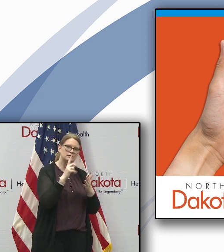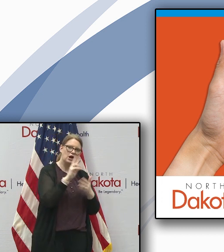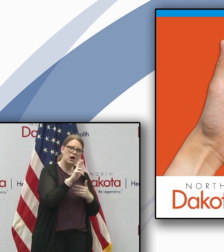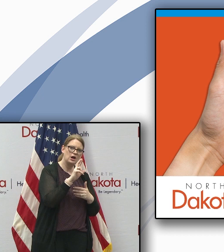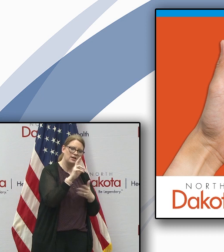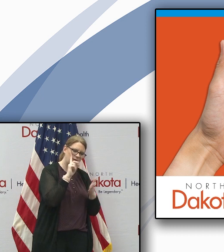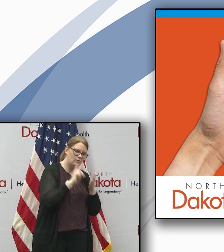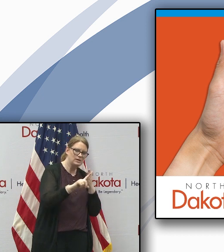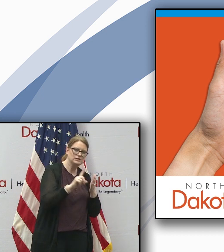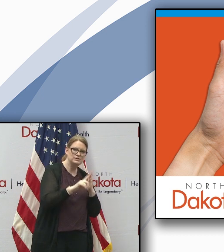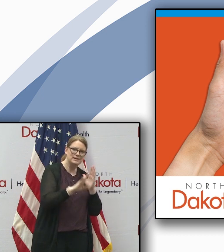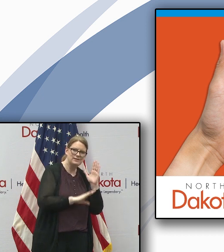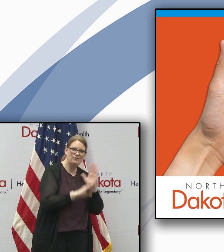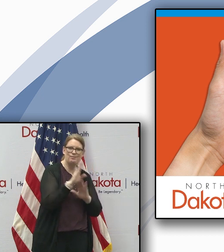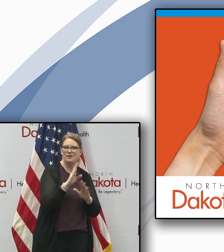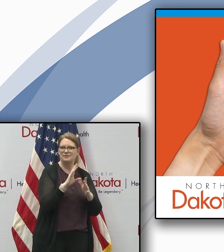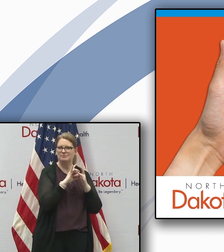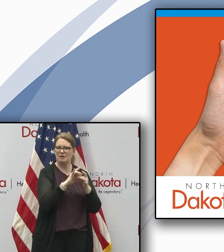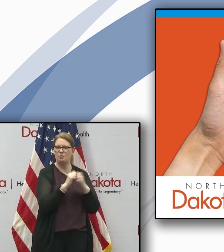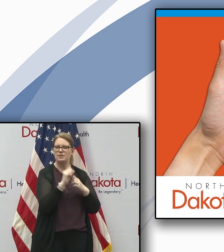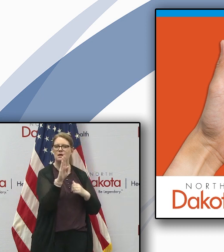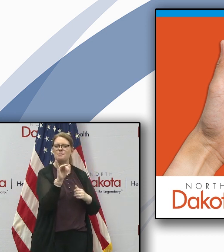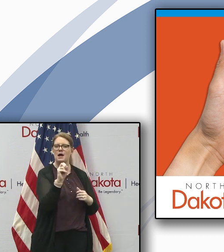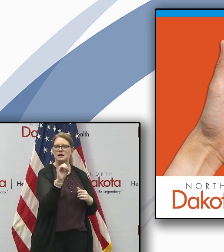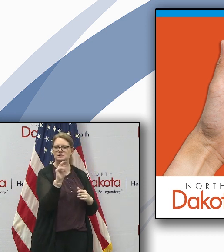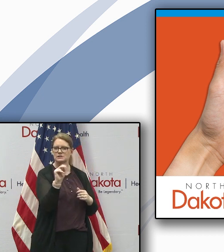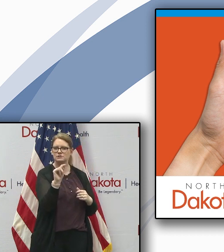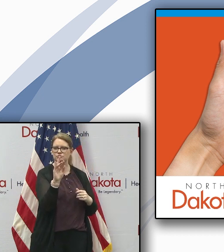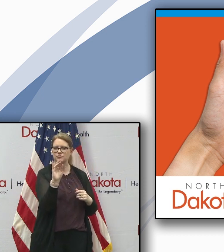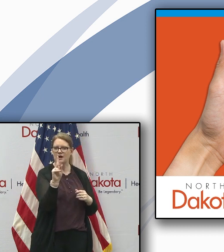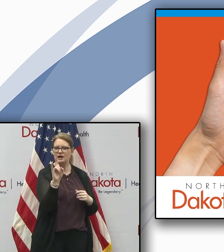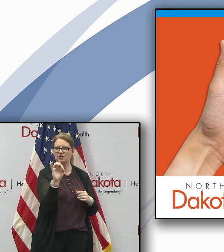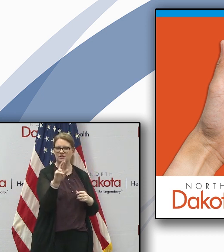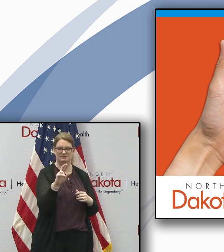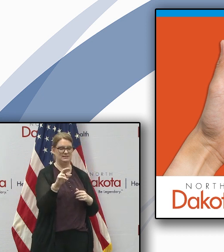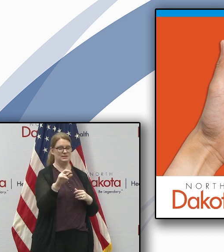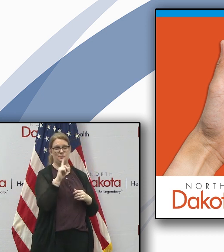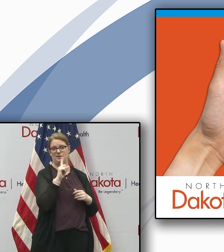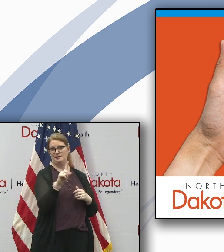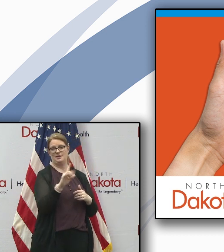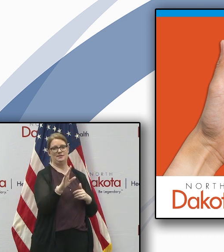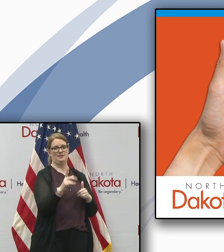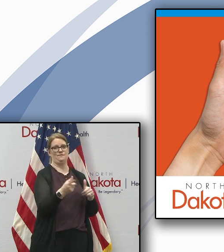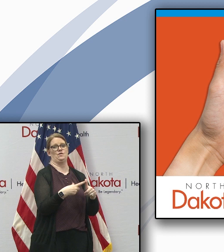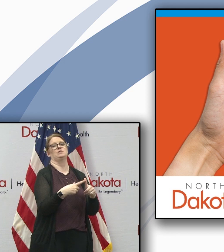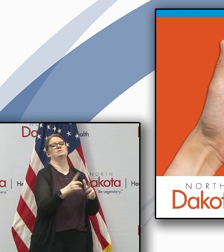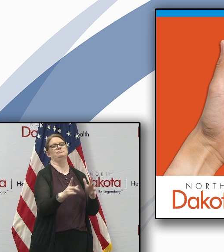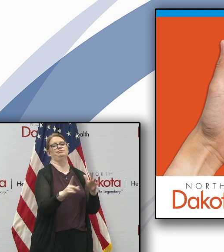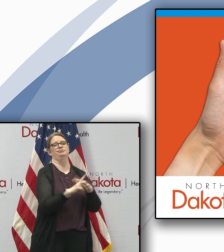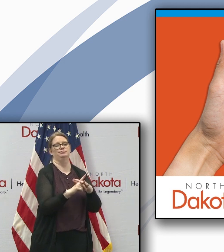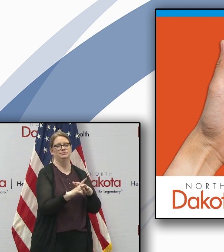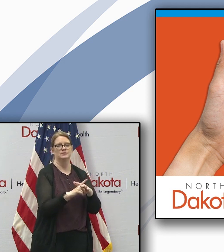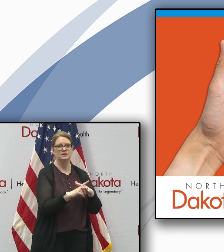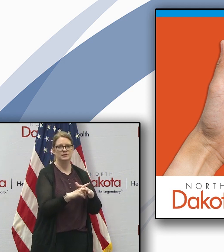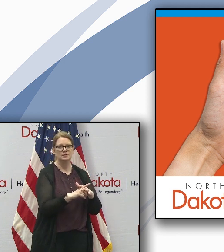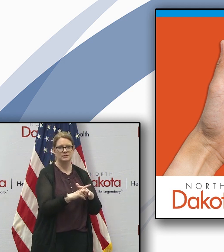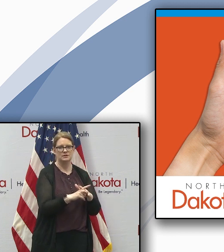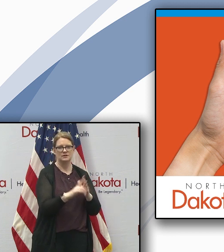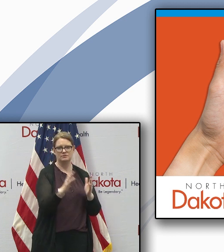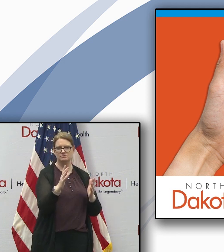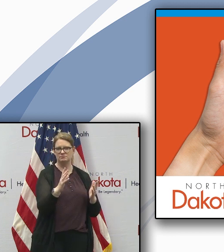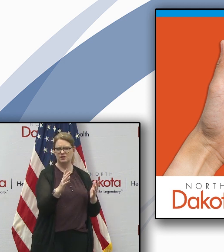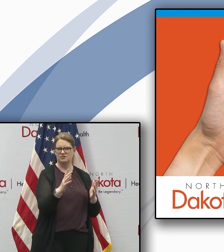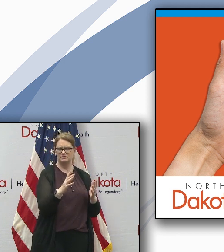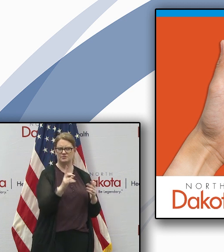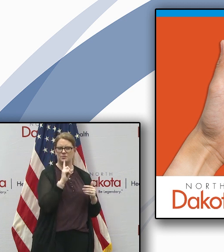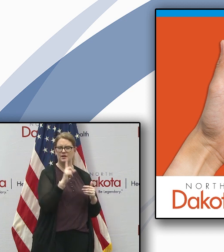Bison Tracker to help us speed this app, one of the first of its kind in the country to come to market, which we know will help